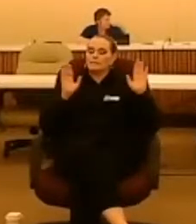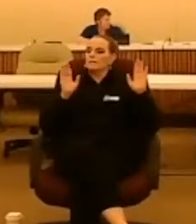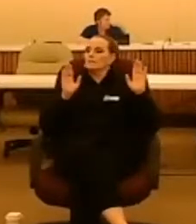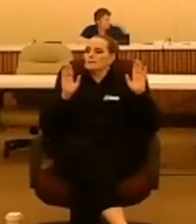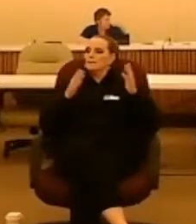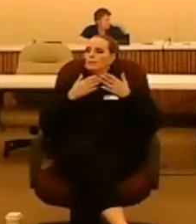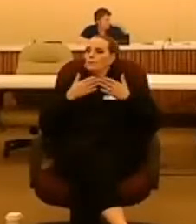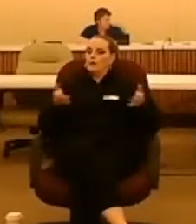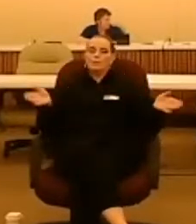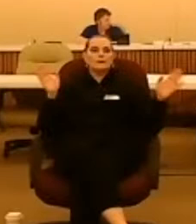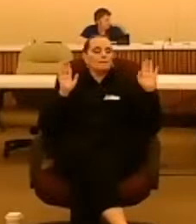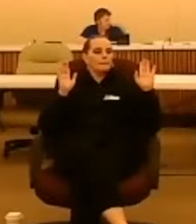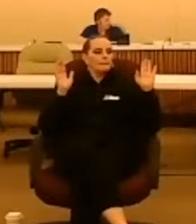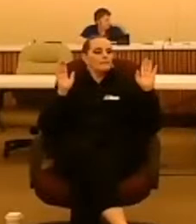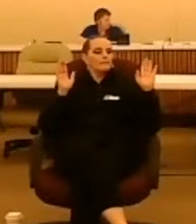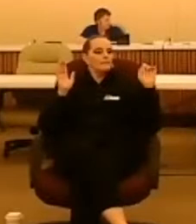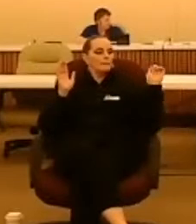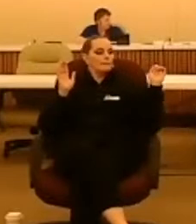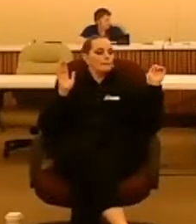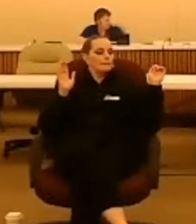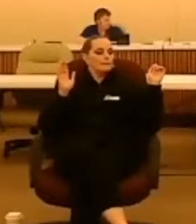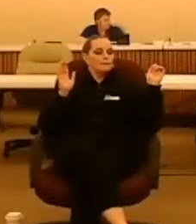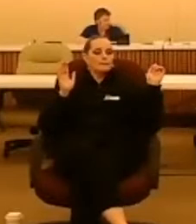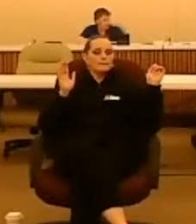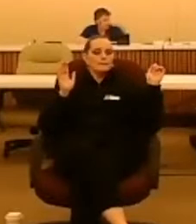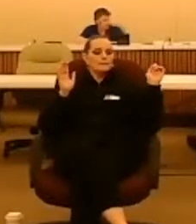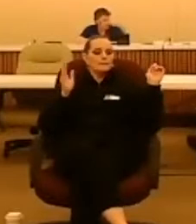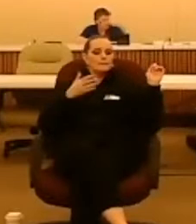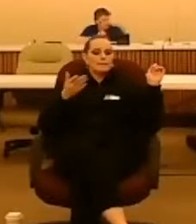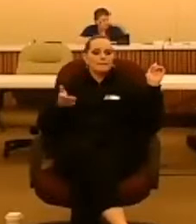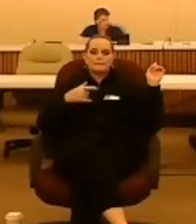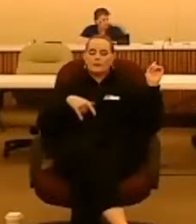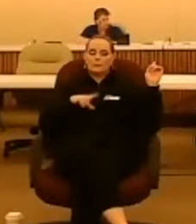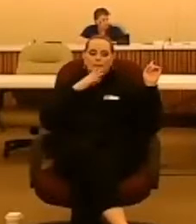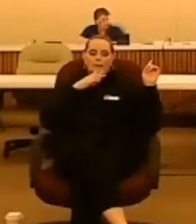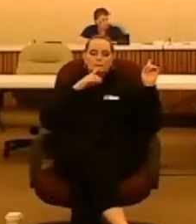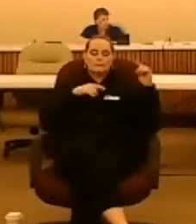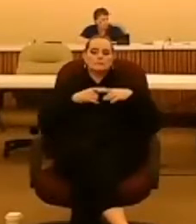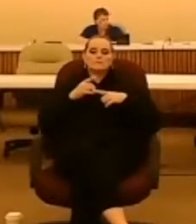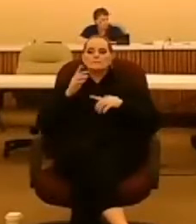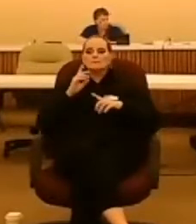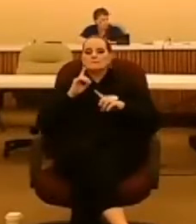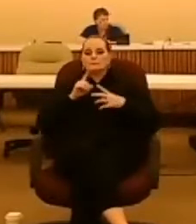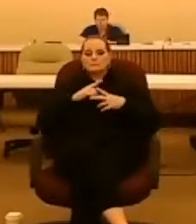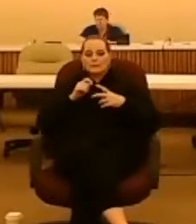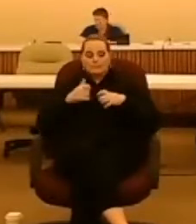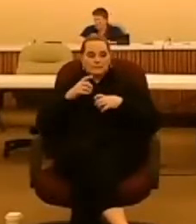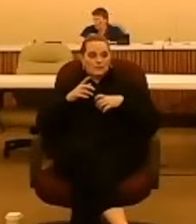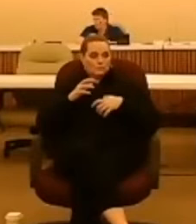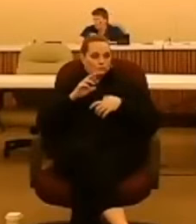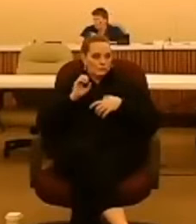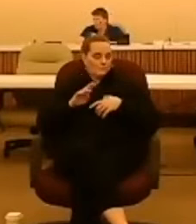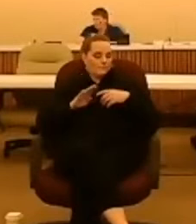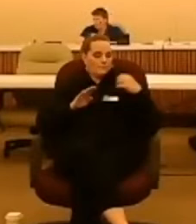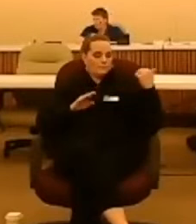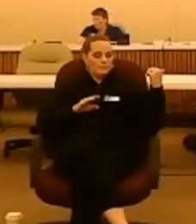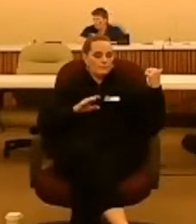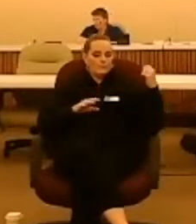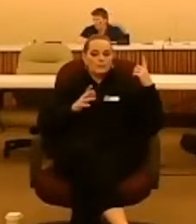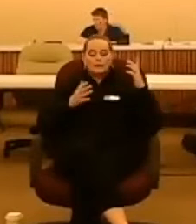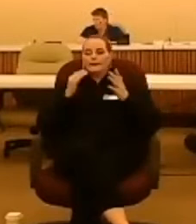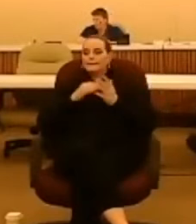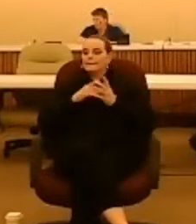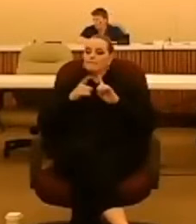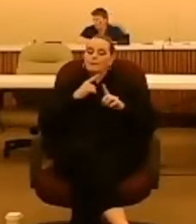We have the stuff that's already been raised. Nope, Got anything else, Rob? No. I guess again, from